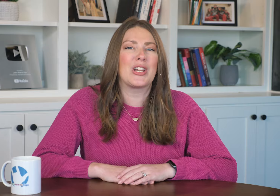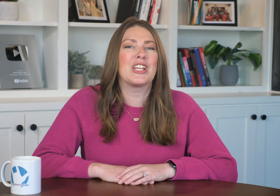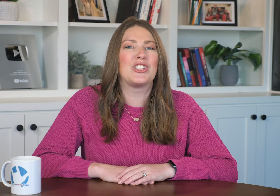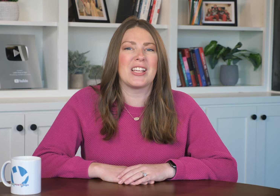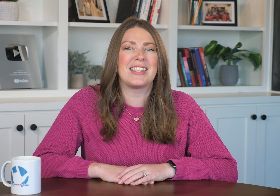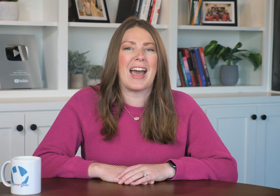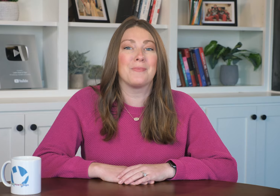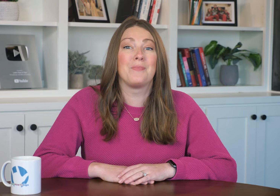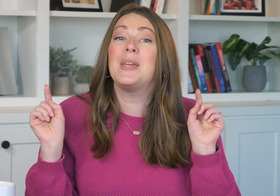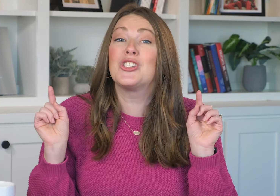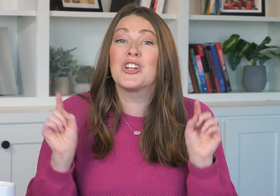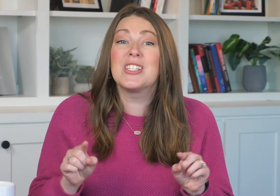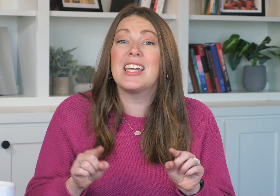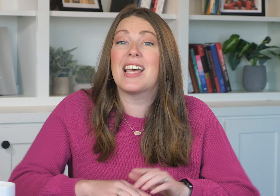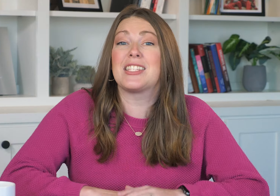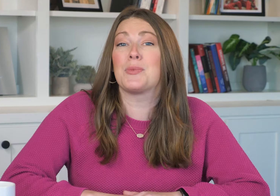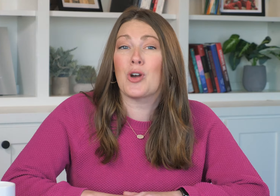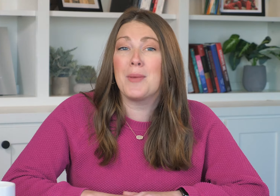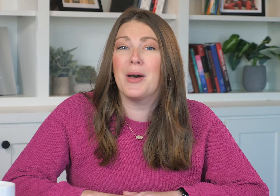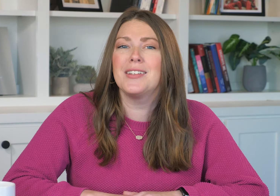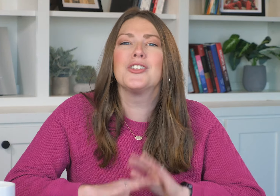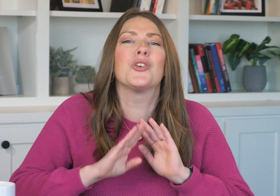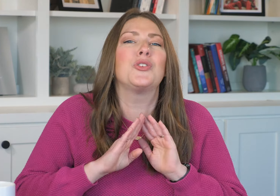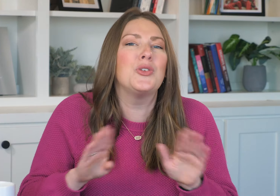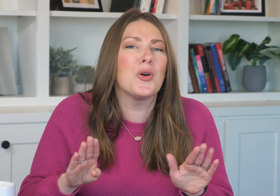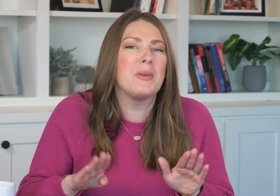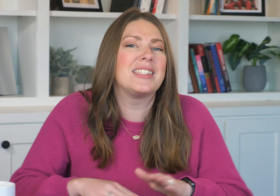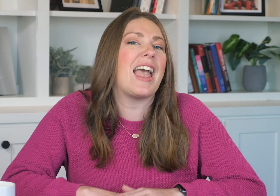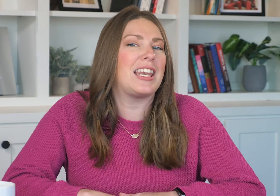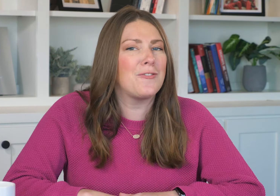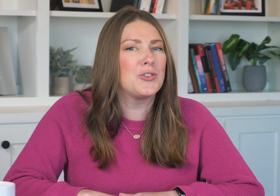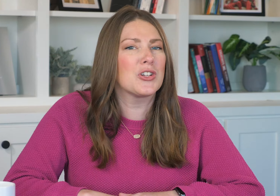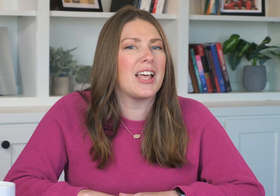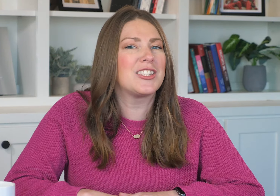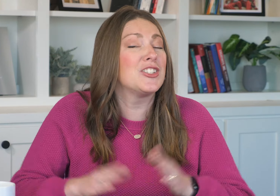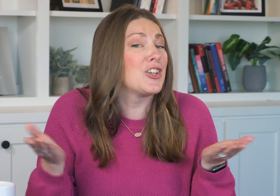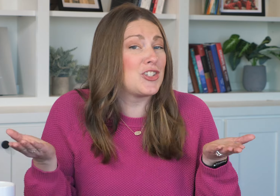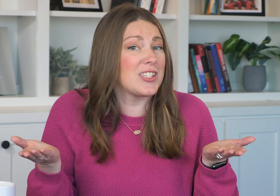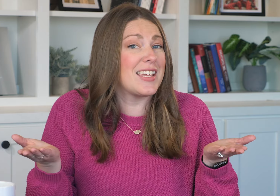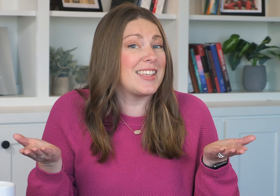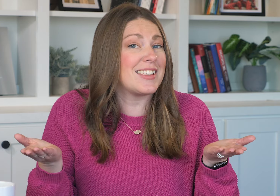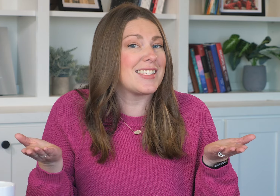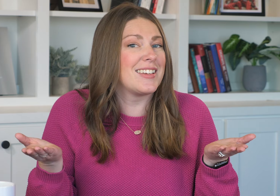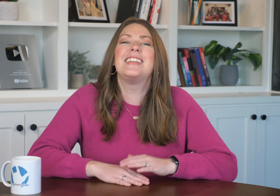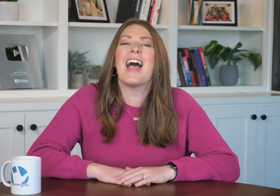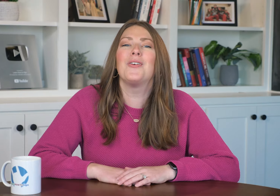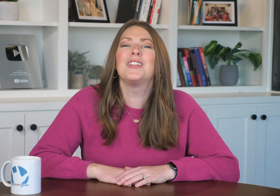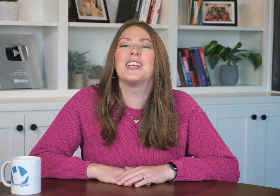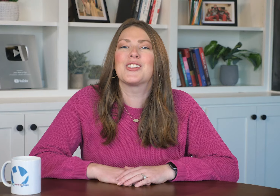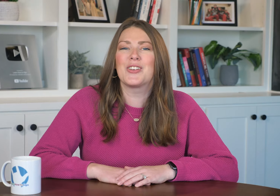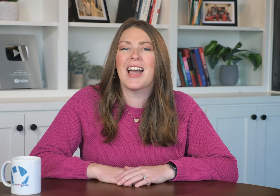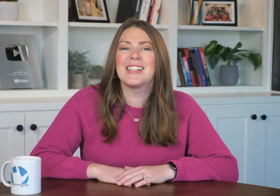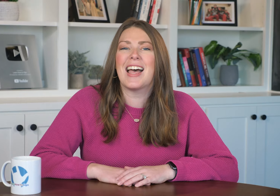learning just that. Be sure to hit that subscribe button so you don't miss any future lessons just like this. Now, let's learn how to